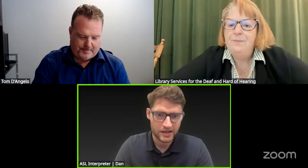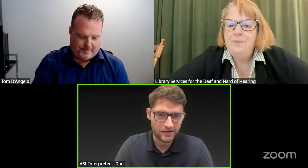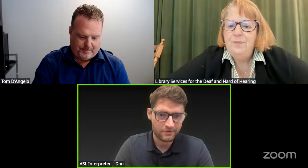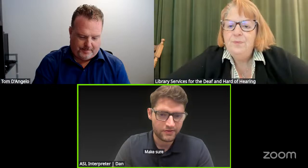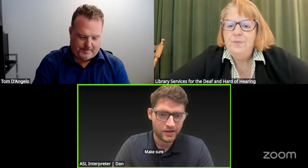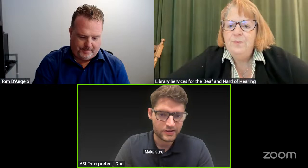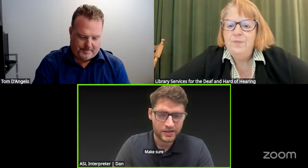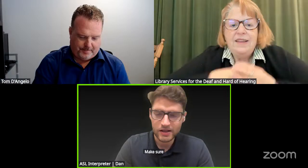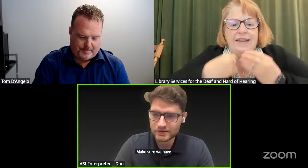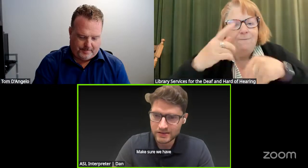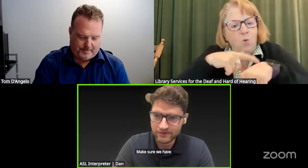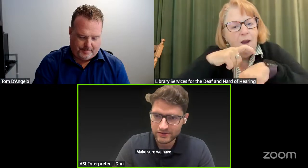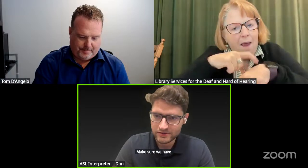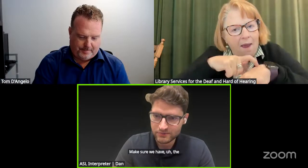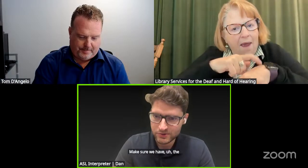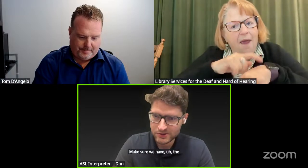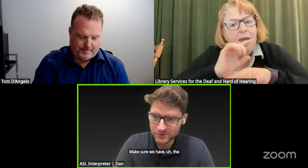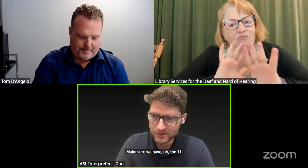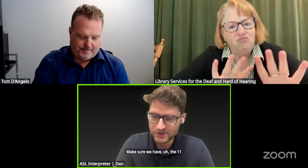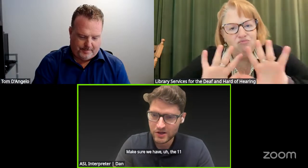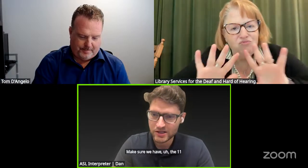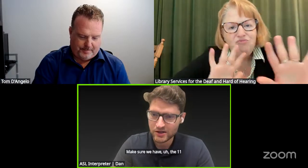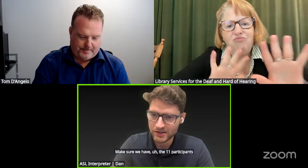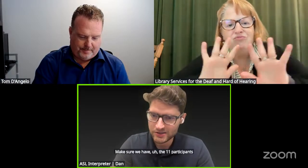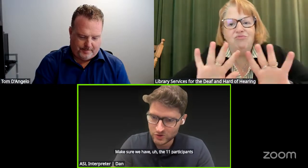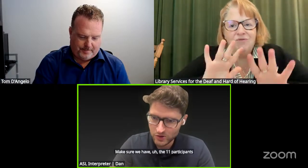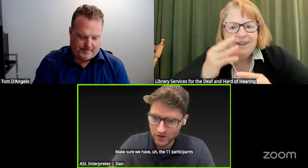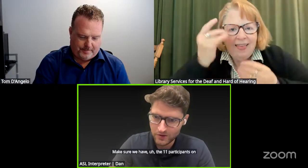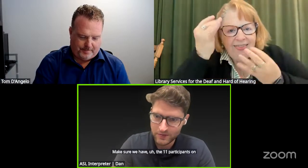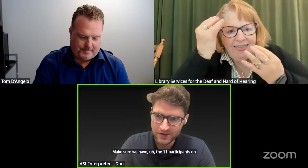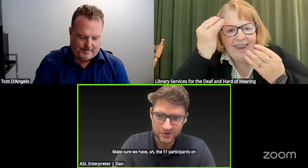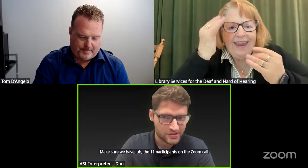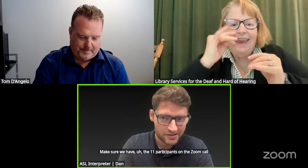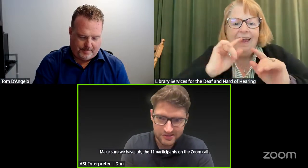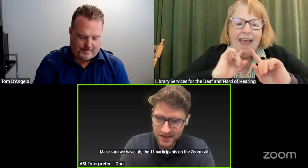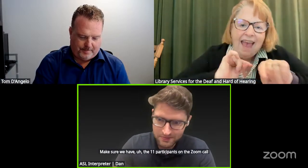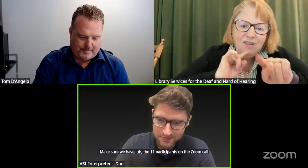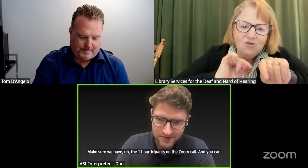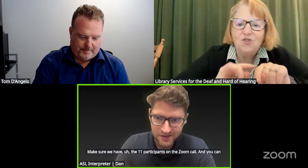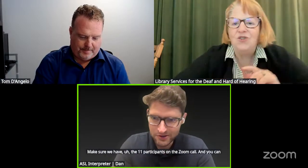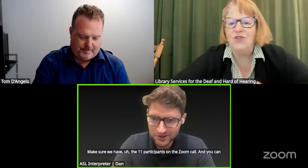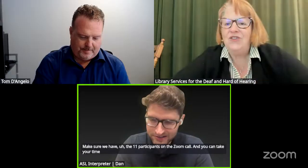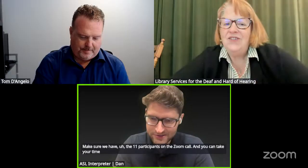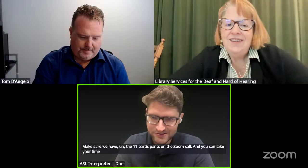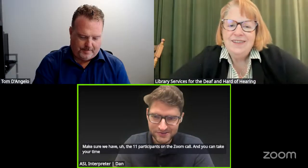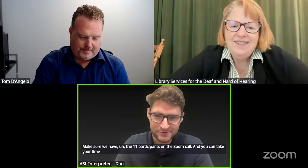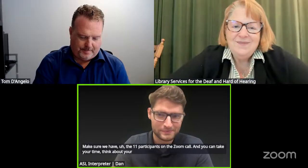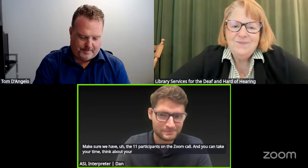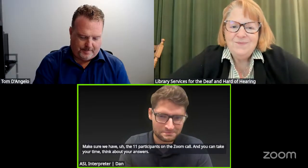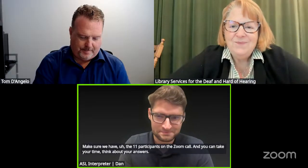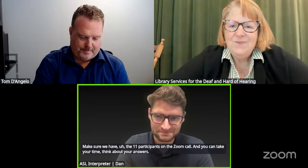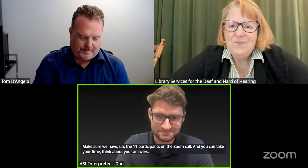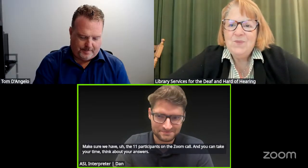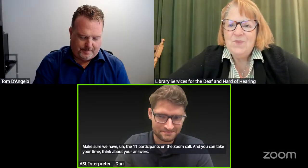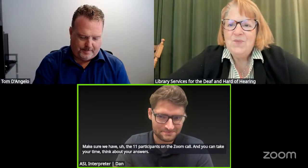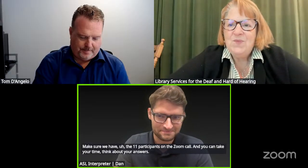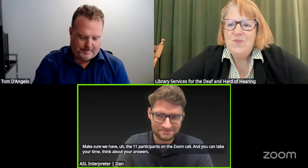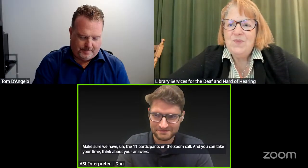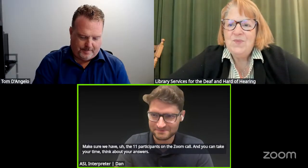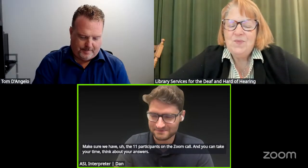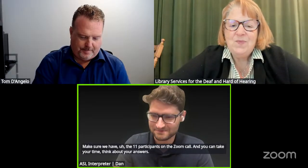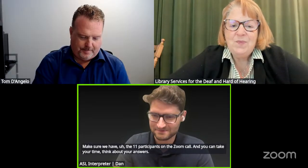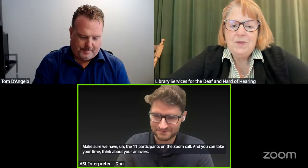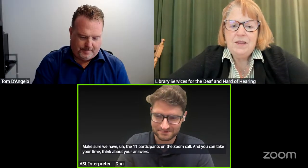Make sure we have the 11 participants on the Zoom call. And you can take your time, think about your answers.